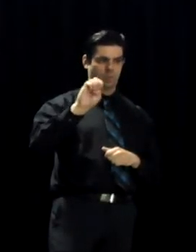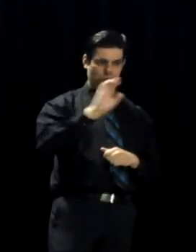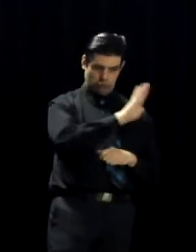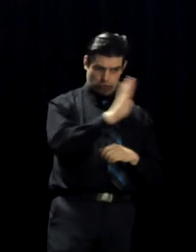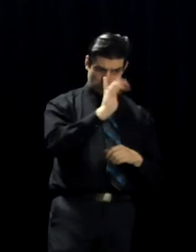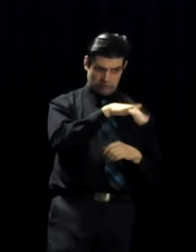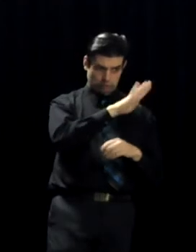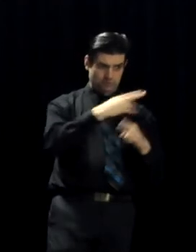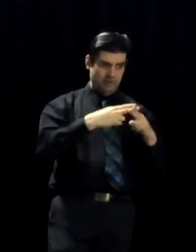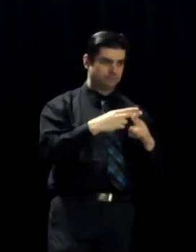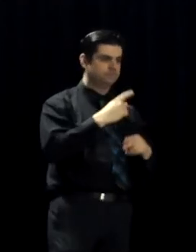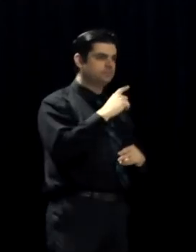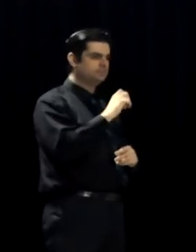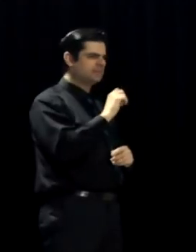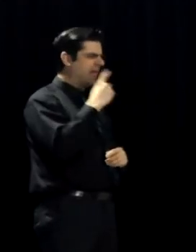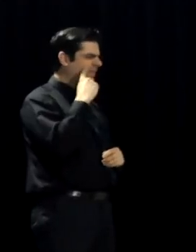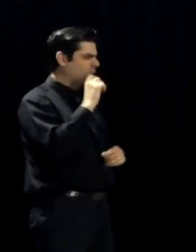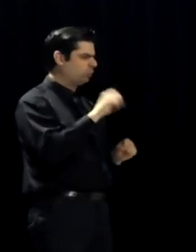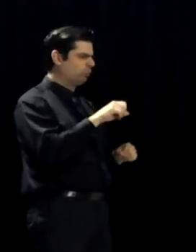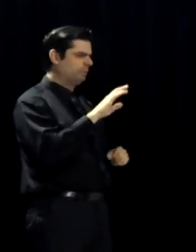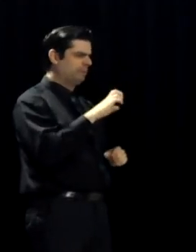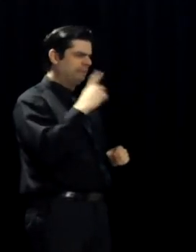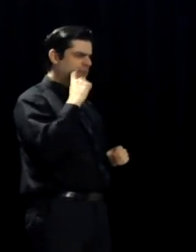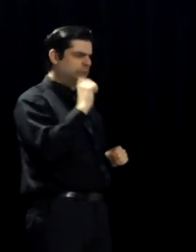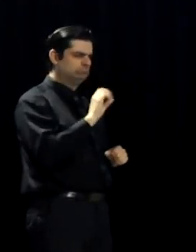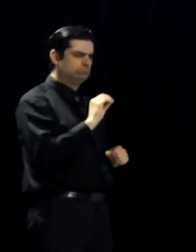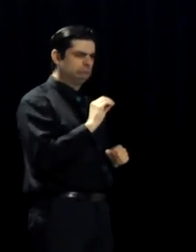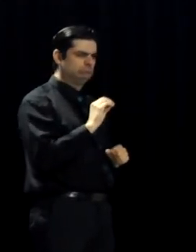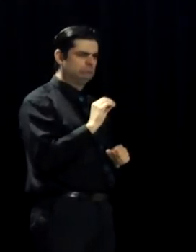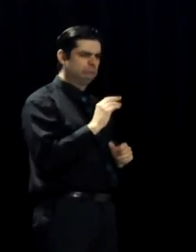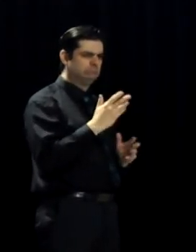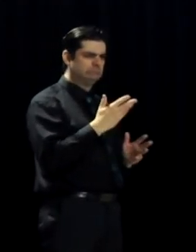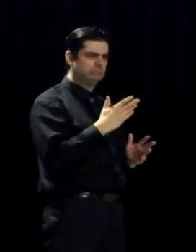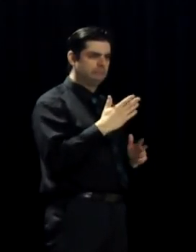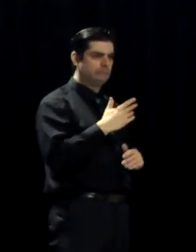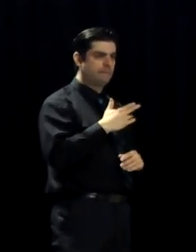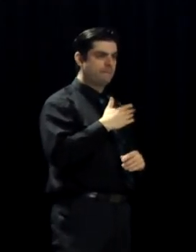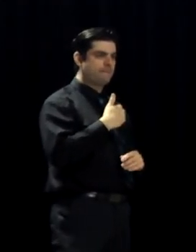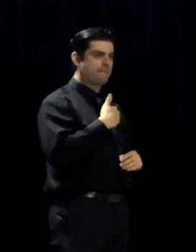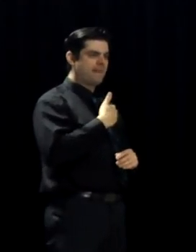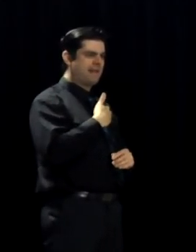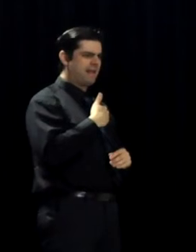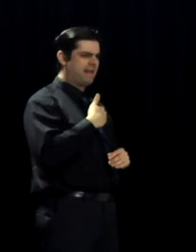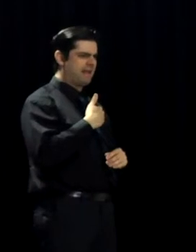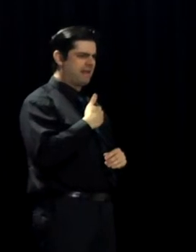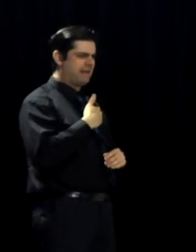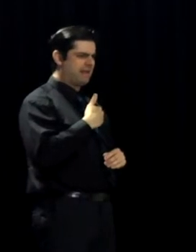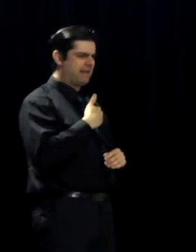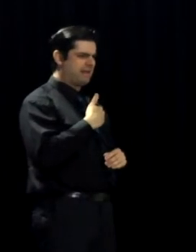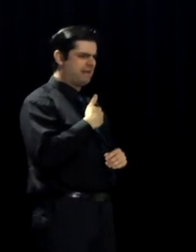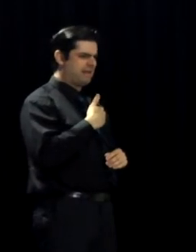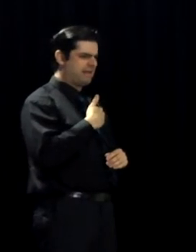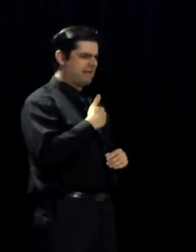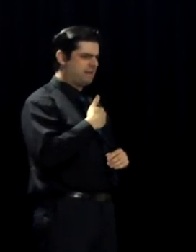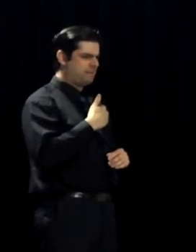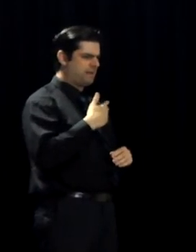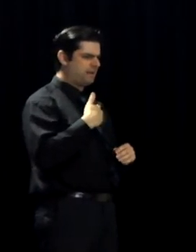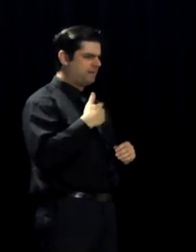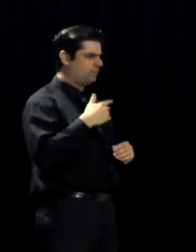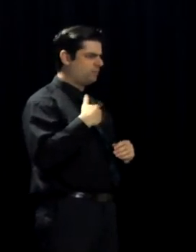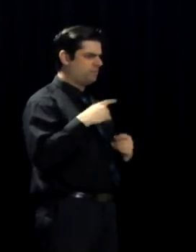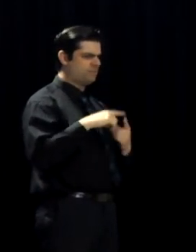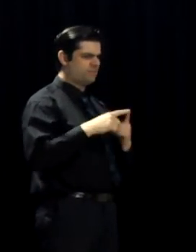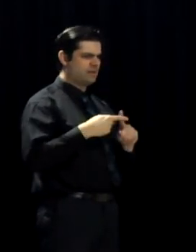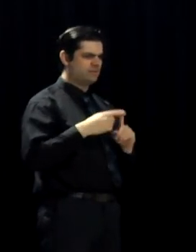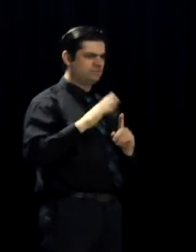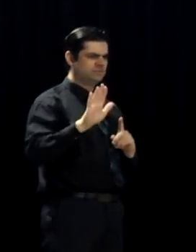Malone. Corona is their my friend Okay. Okay. who was the her grandson. Is